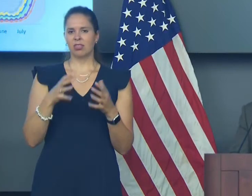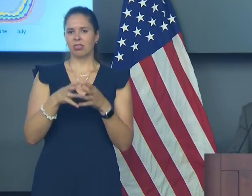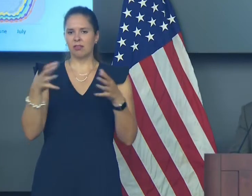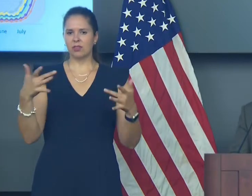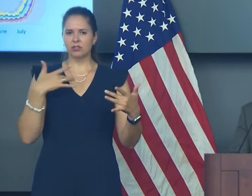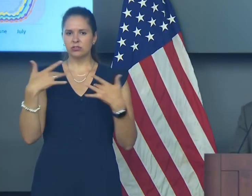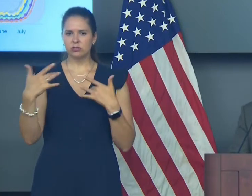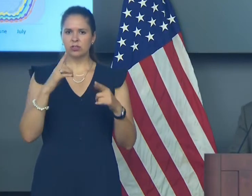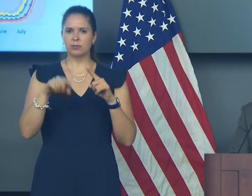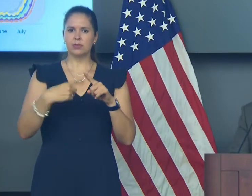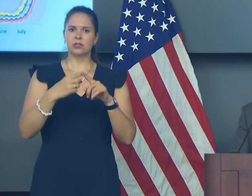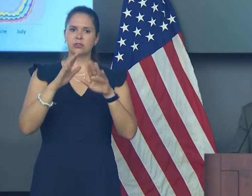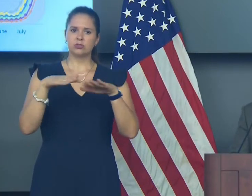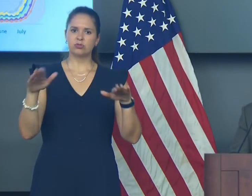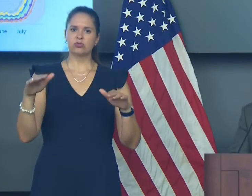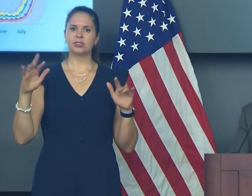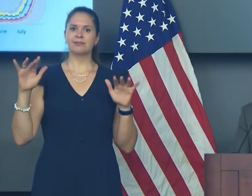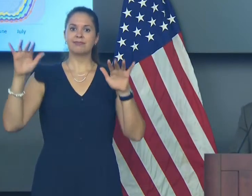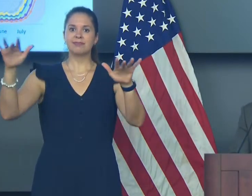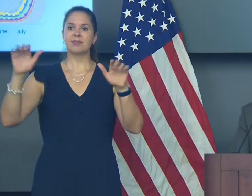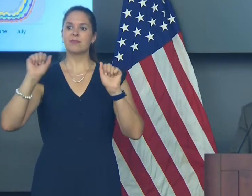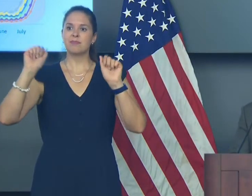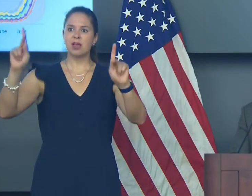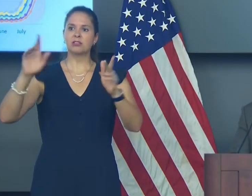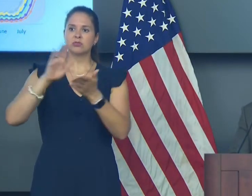our children going back to school wearing masks.